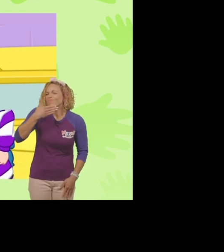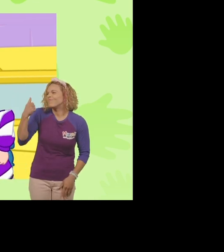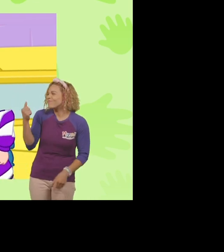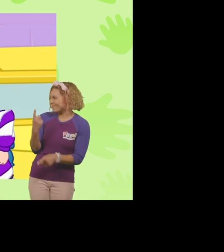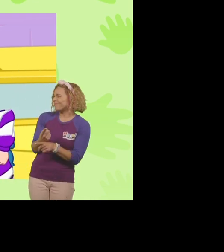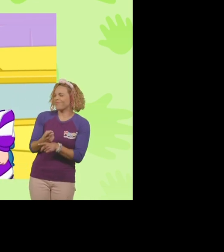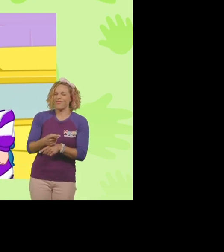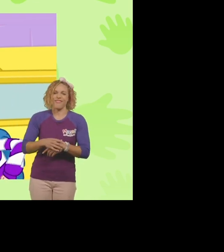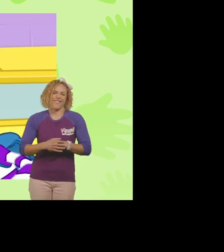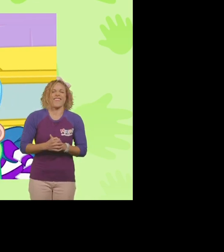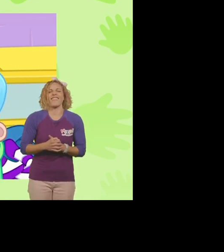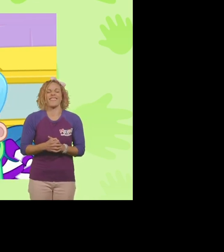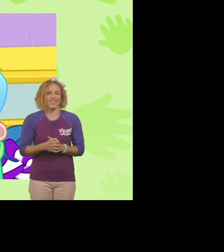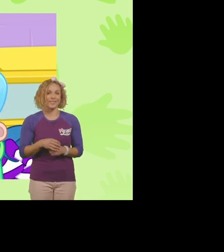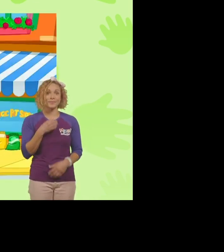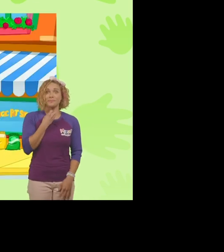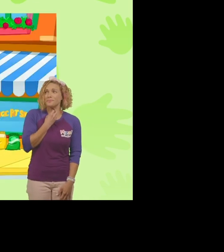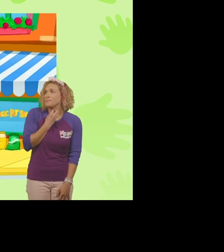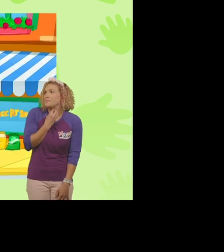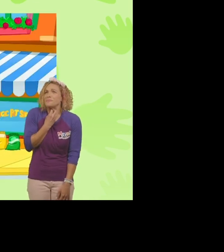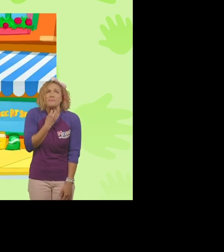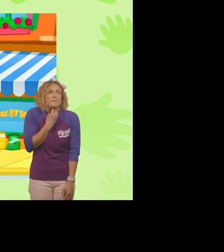Much better, right?